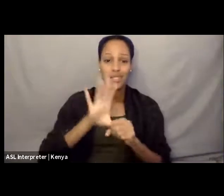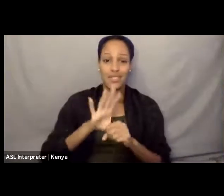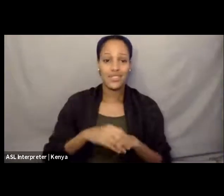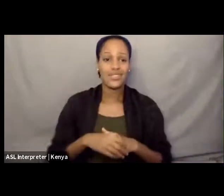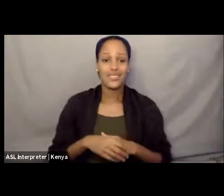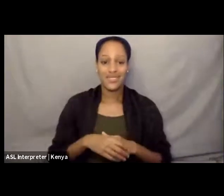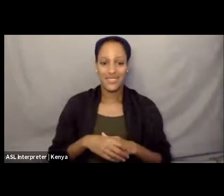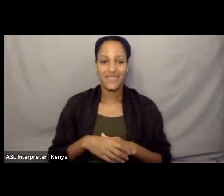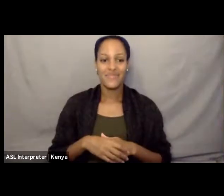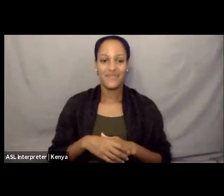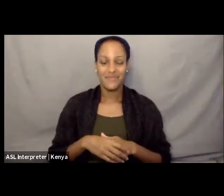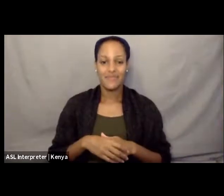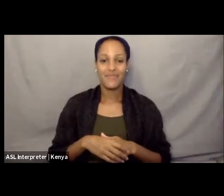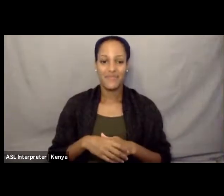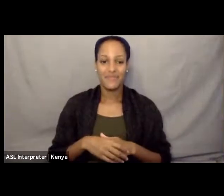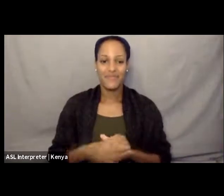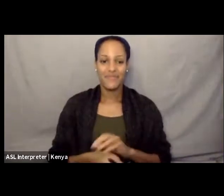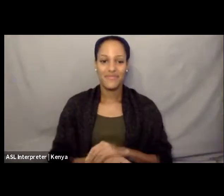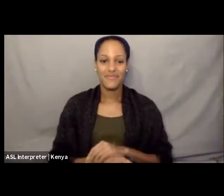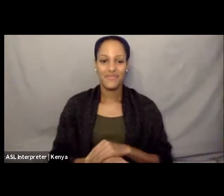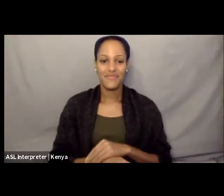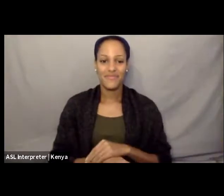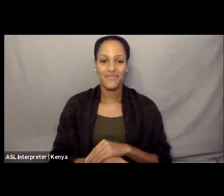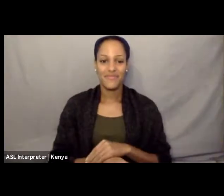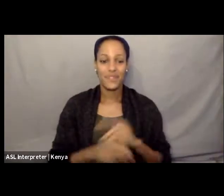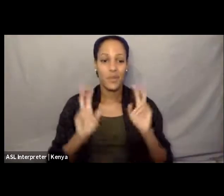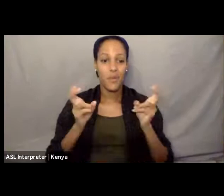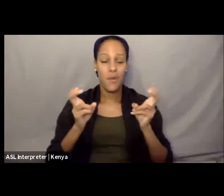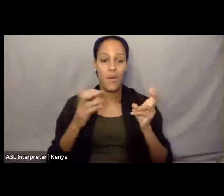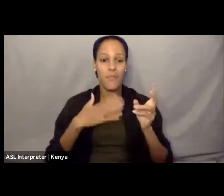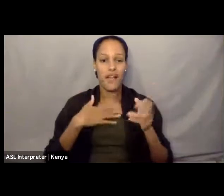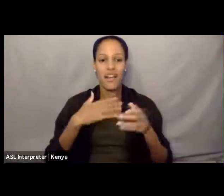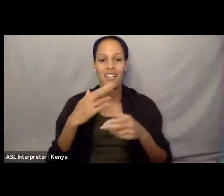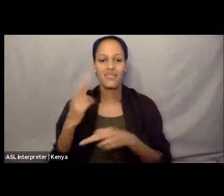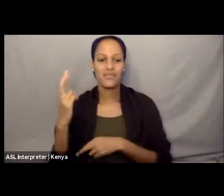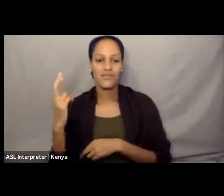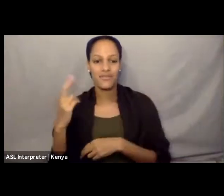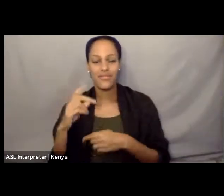That's some Bambi shit. Quoth my buddy Pat,